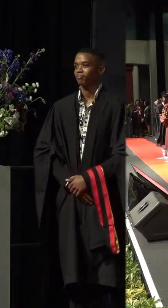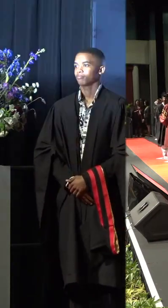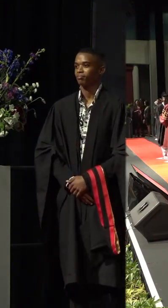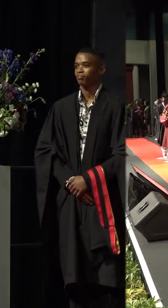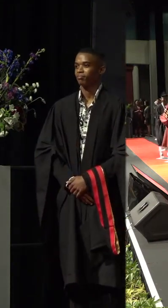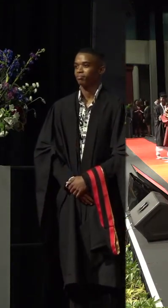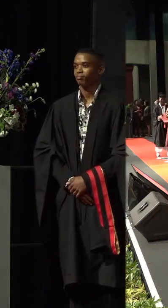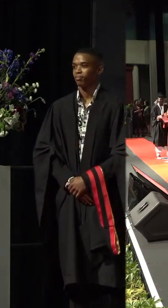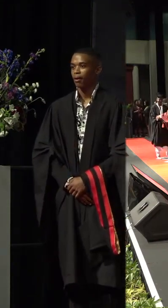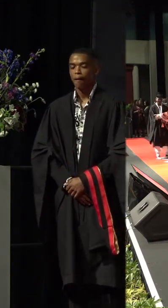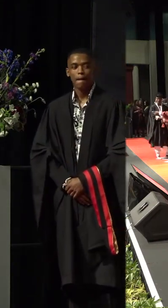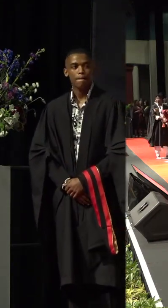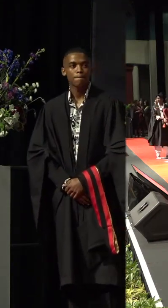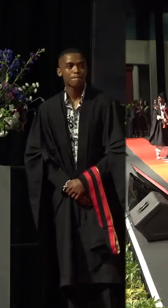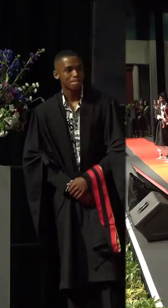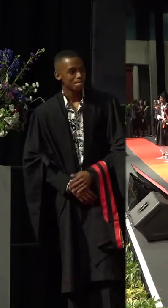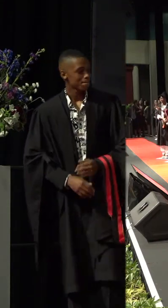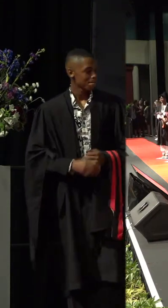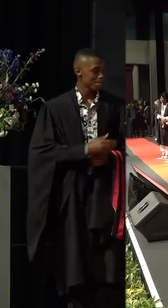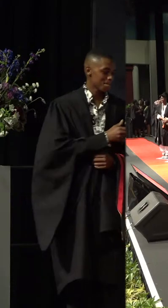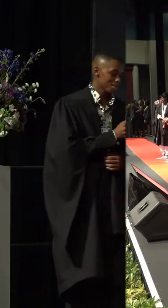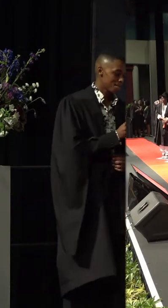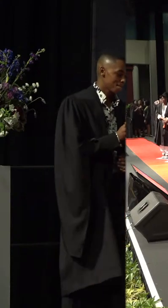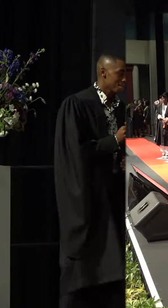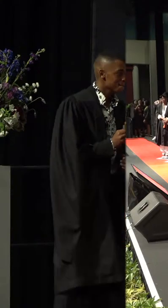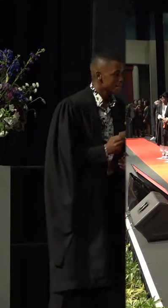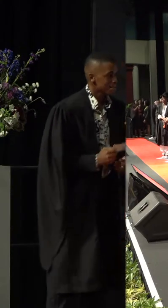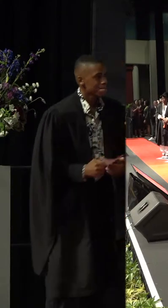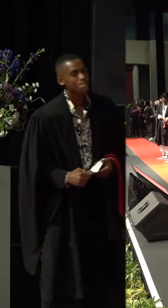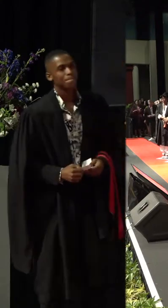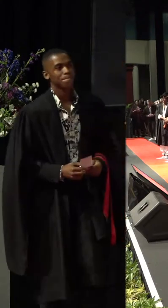Sitrelo Duncan Mamela.